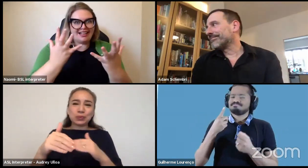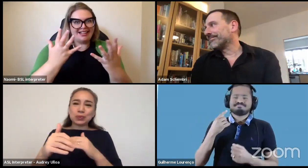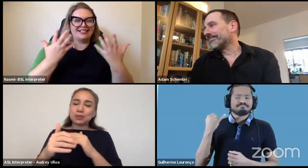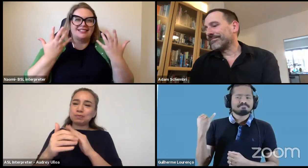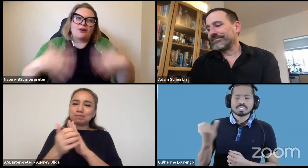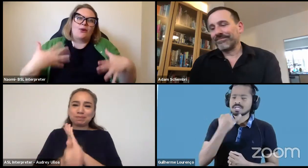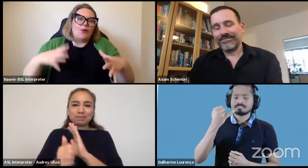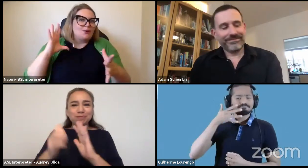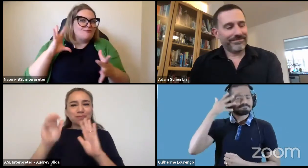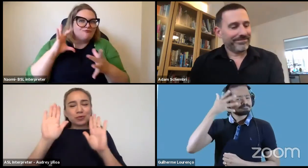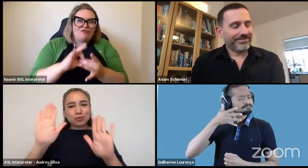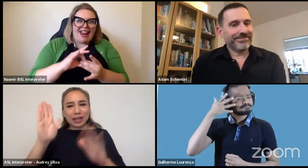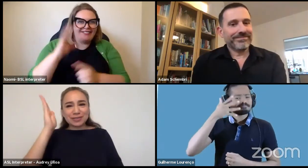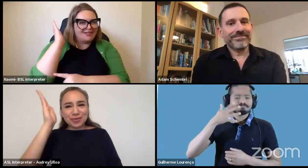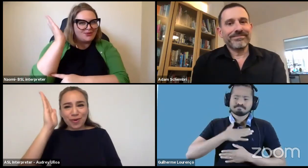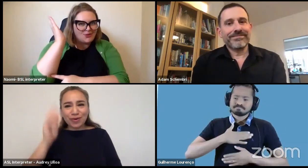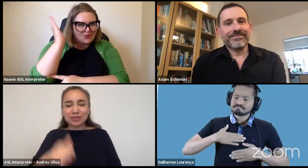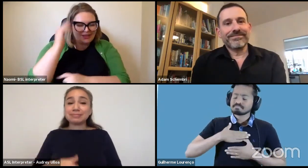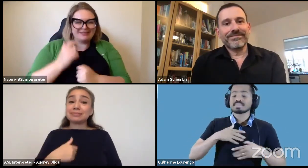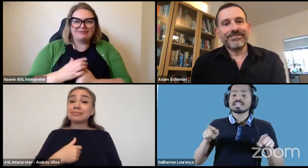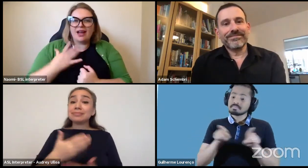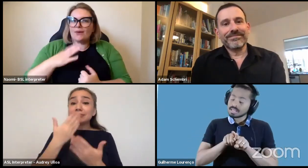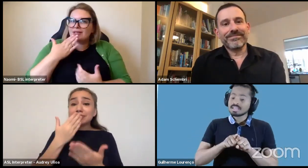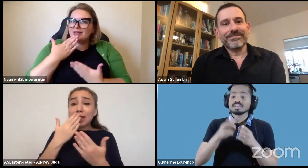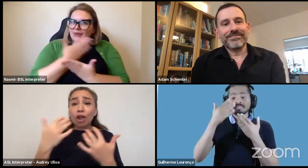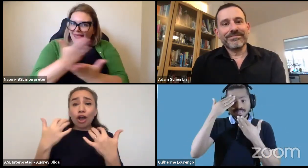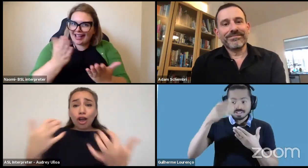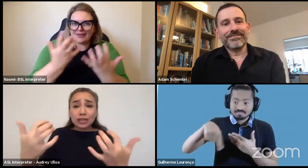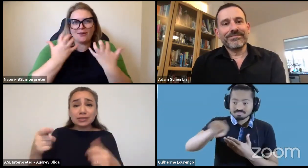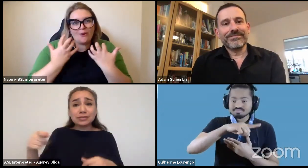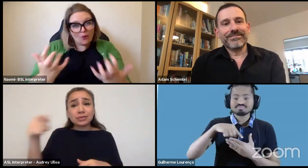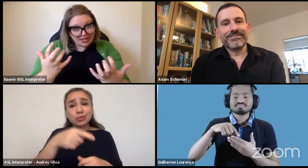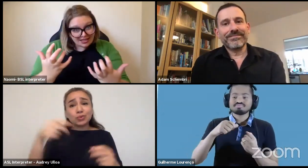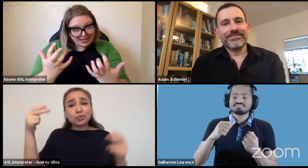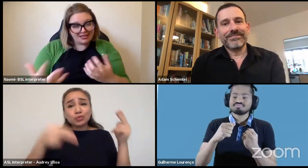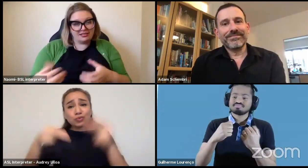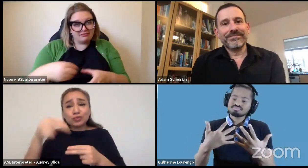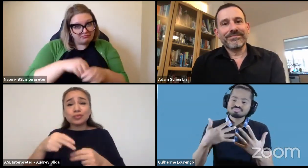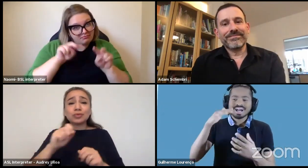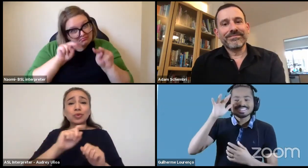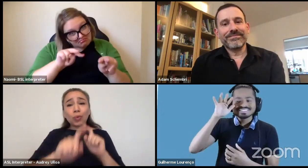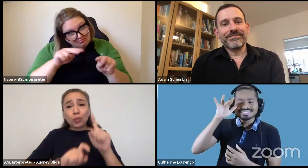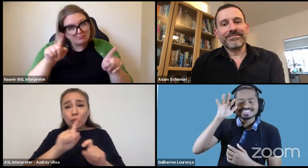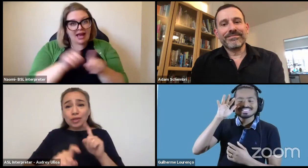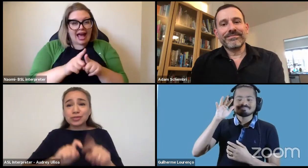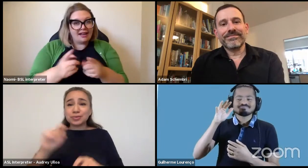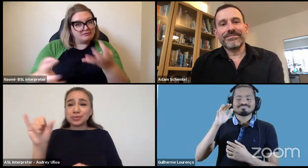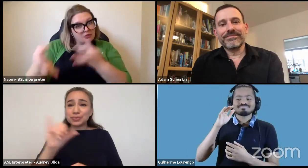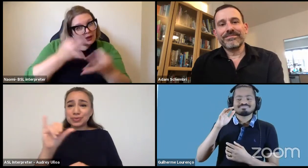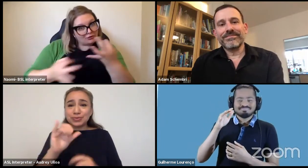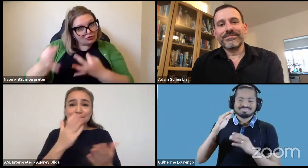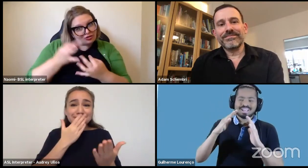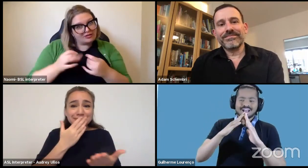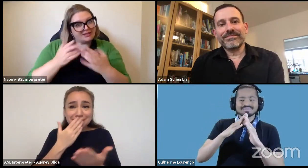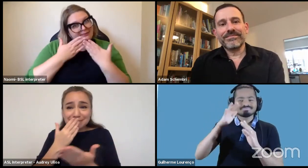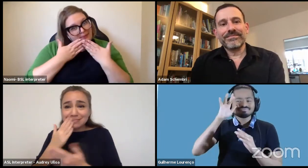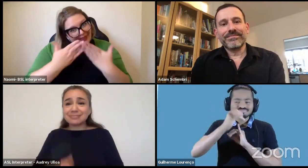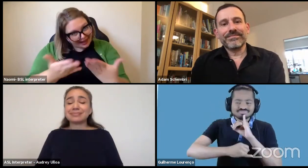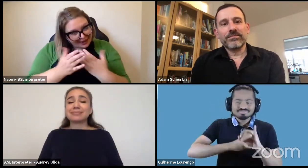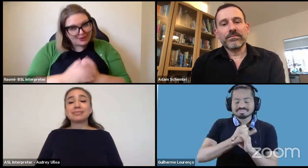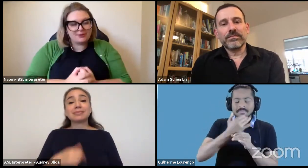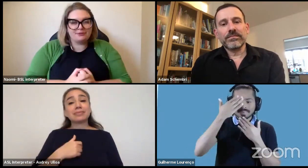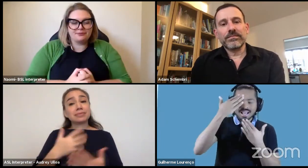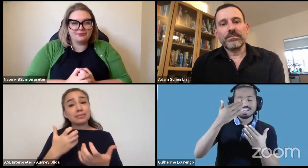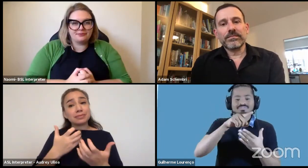talk. I want to thank the audience for their participation and the questions that they sent to our speaker. I want